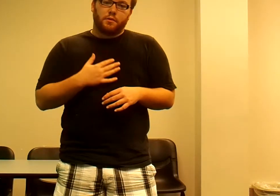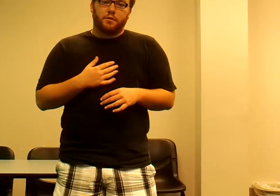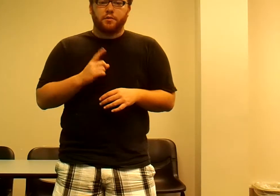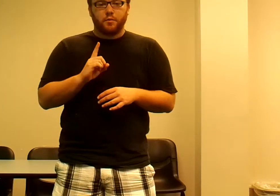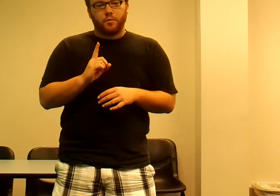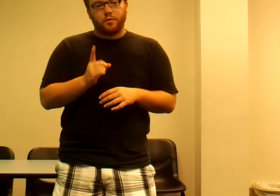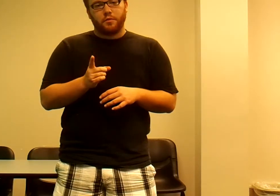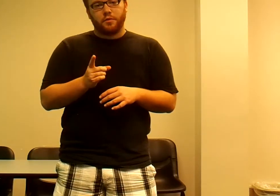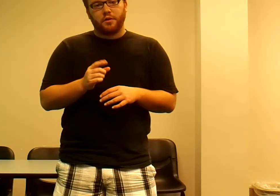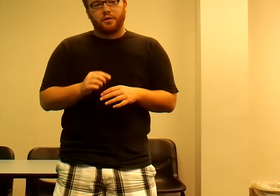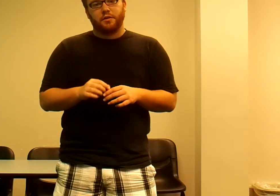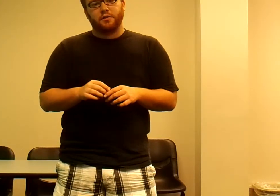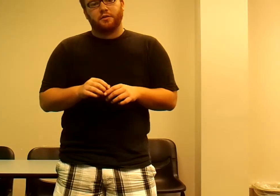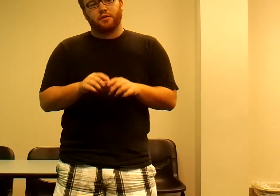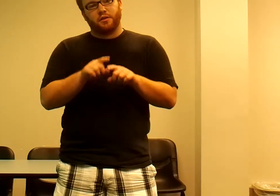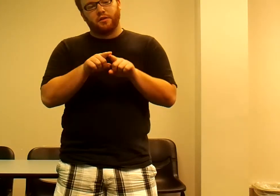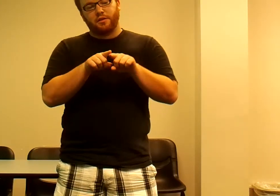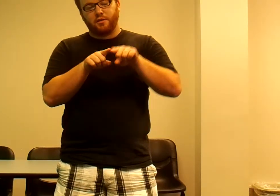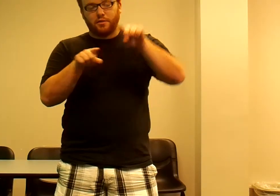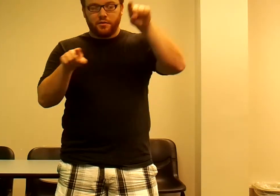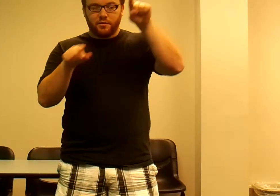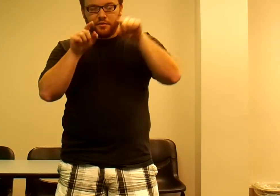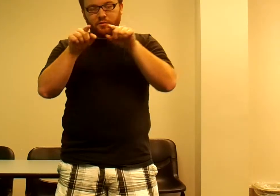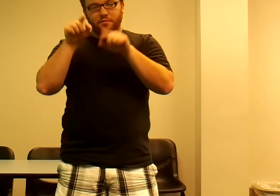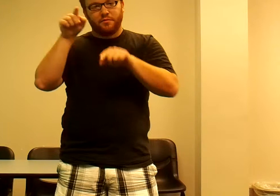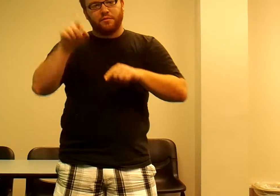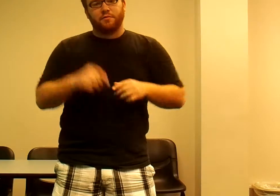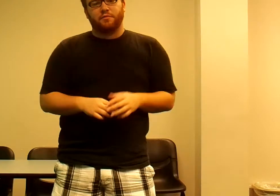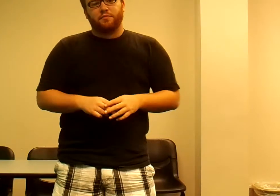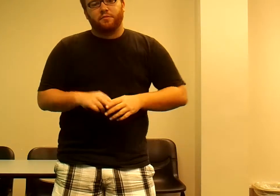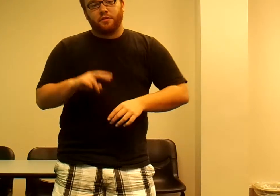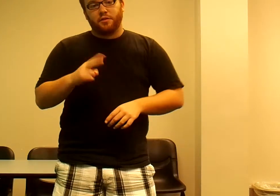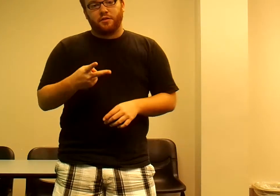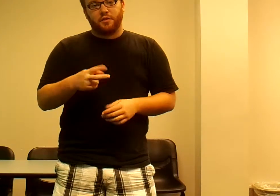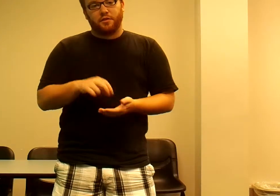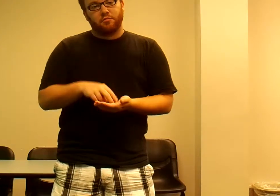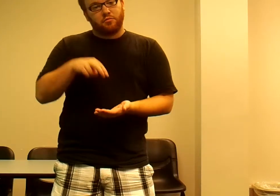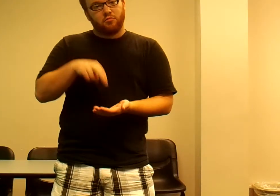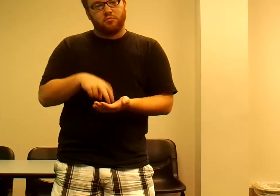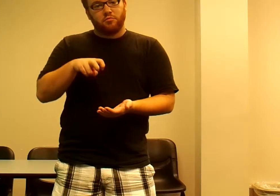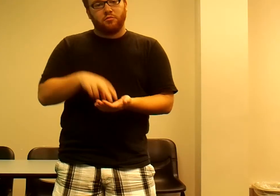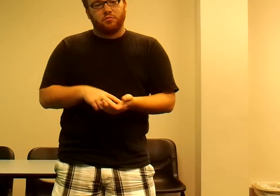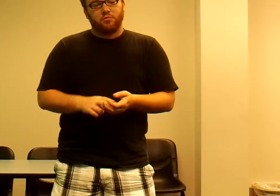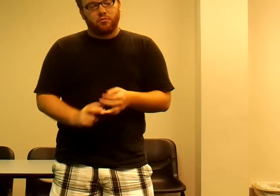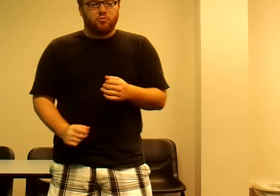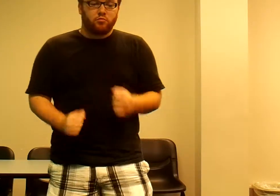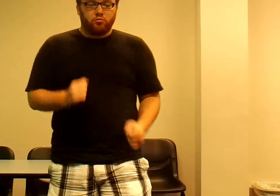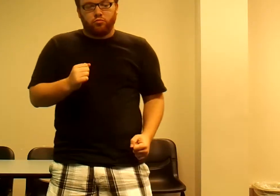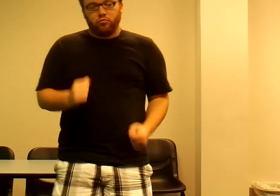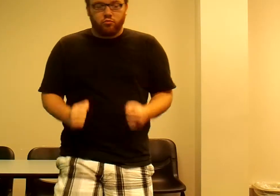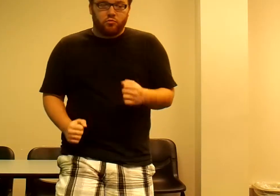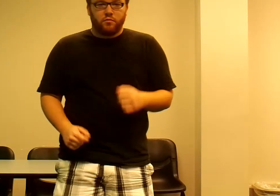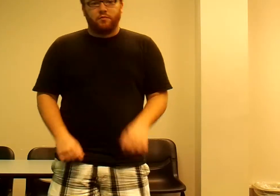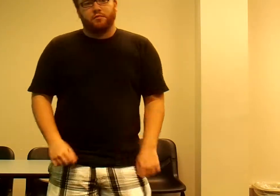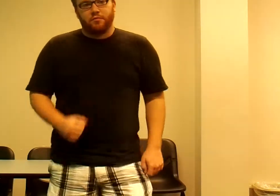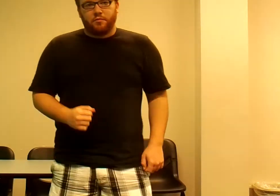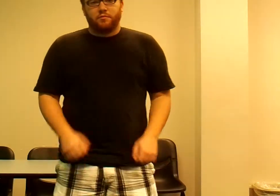chart. Second will be just jumping or marching for 1 minute. Let's march for our second